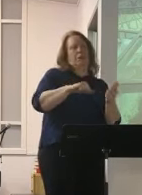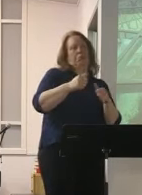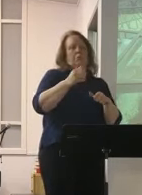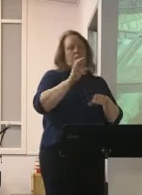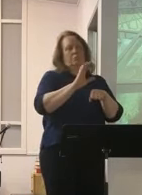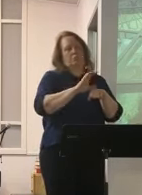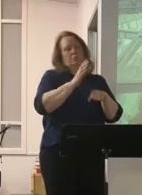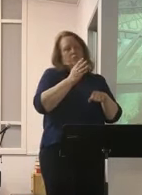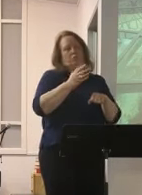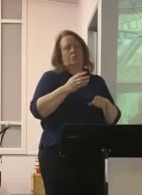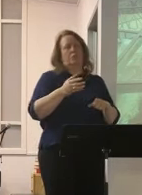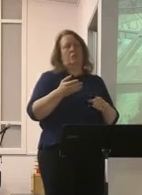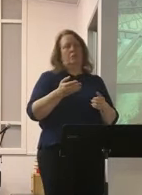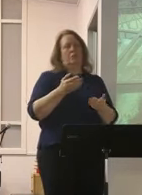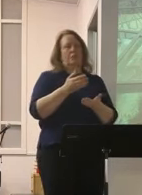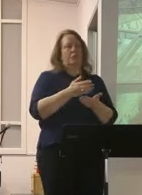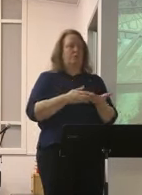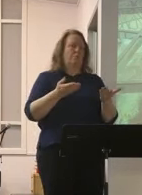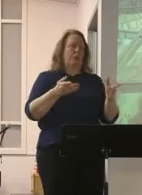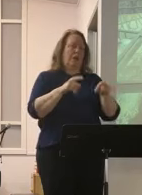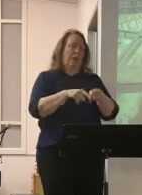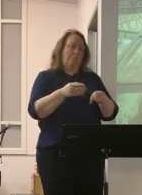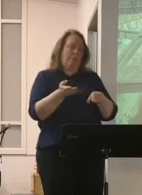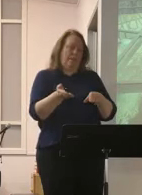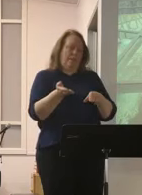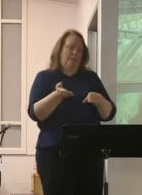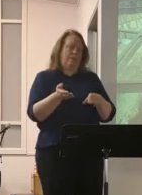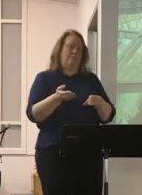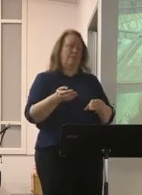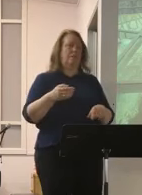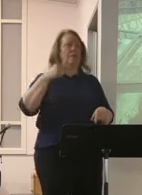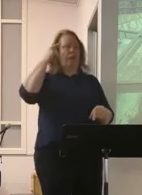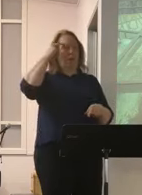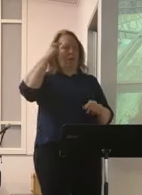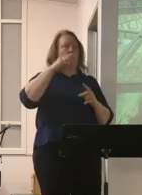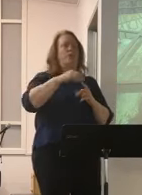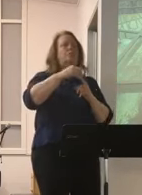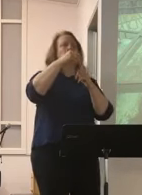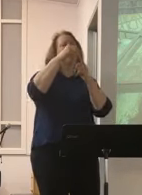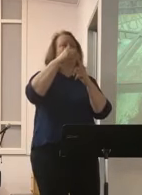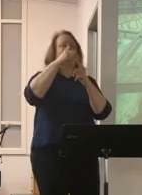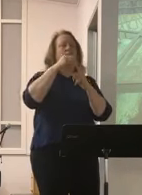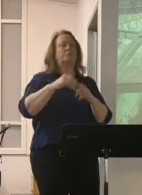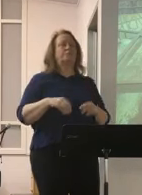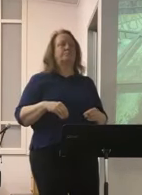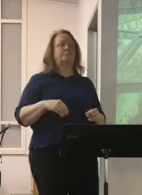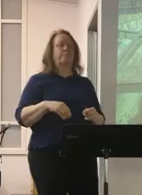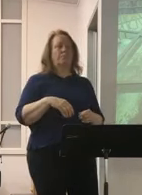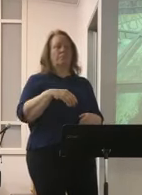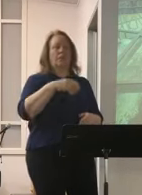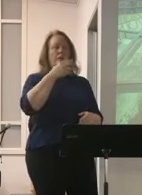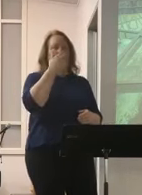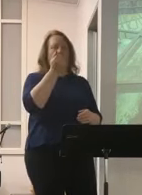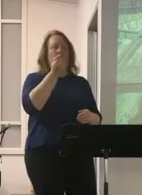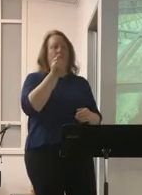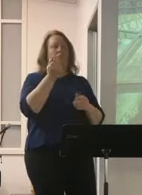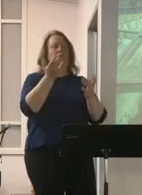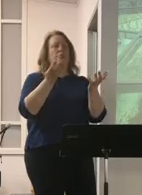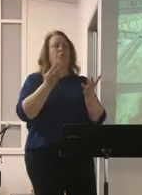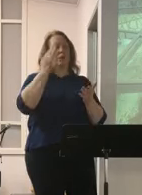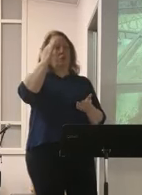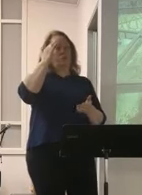there's something happened there that they would thought was special. What was fascinating, if you want to know the history